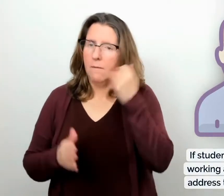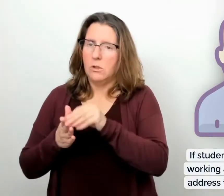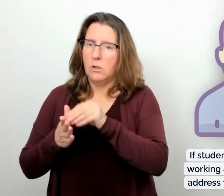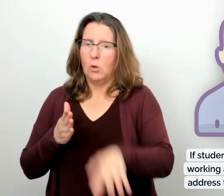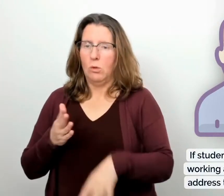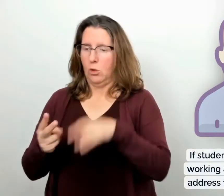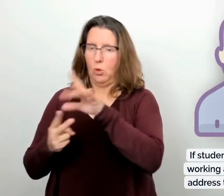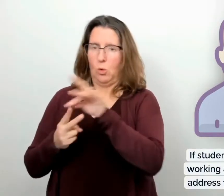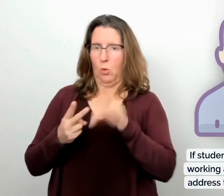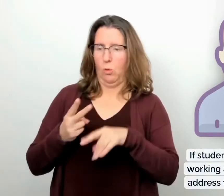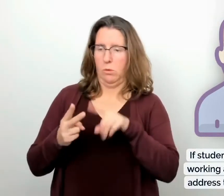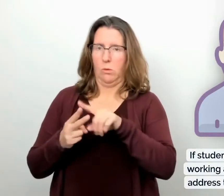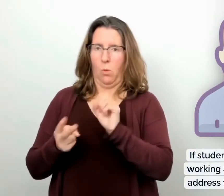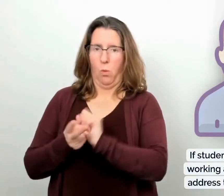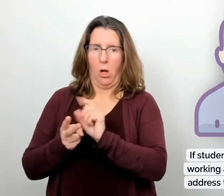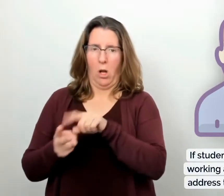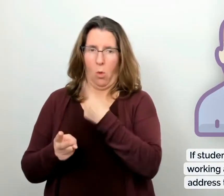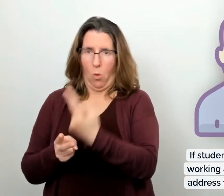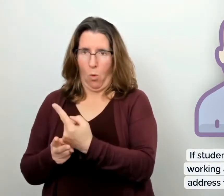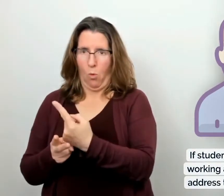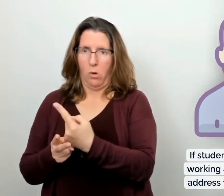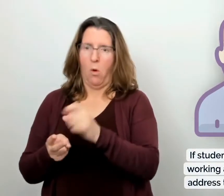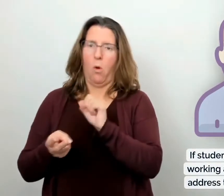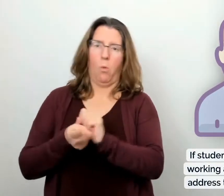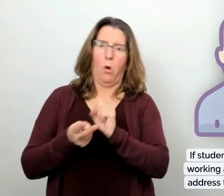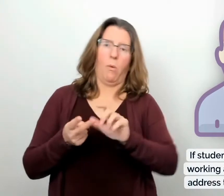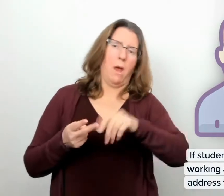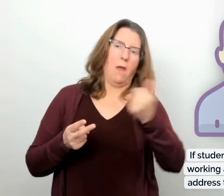If students can choose between working alone or with others,